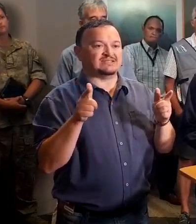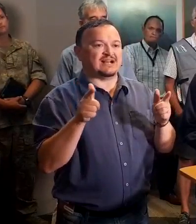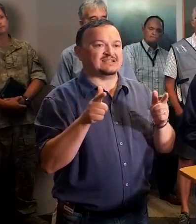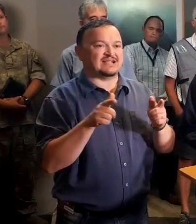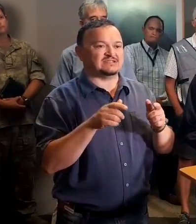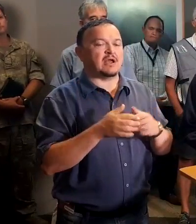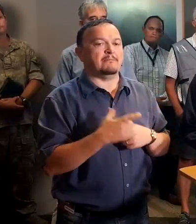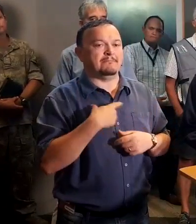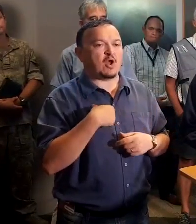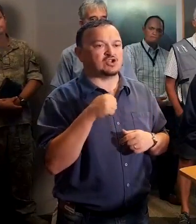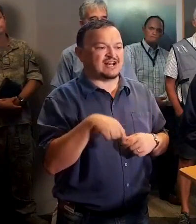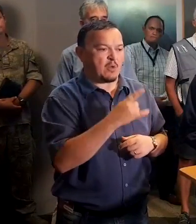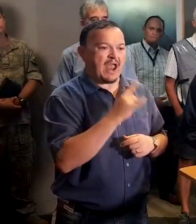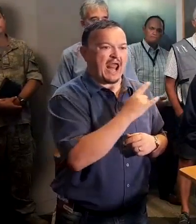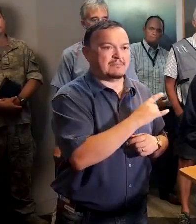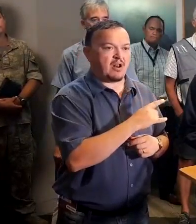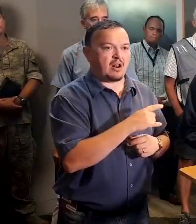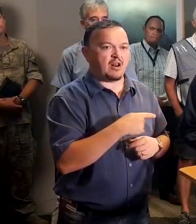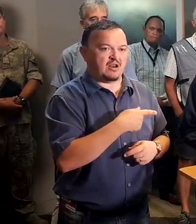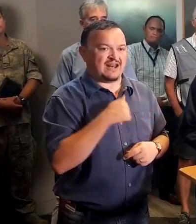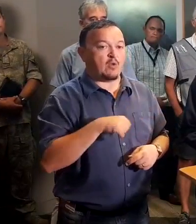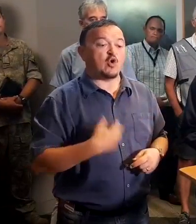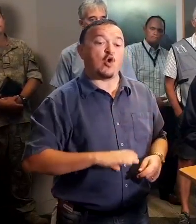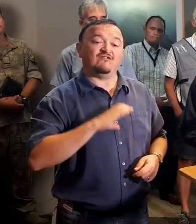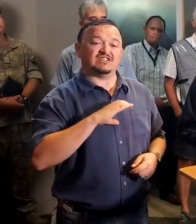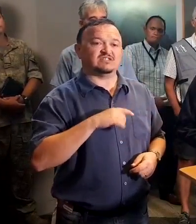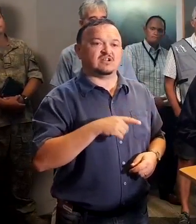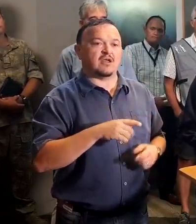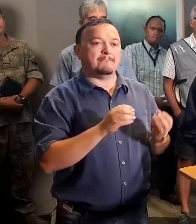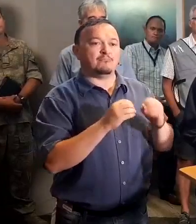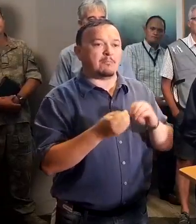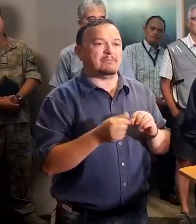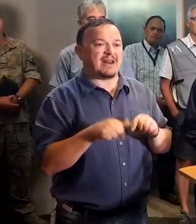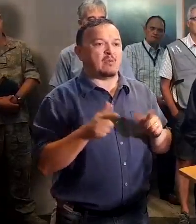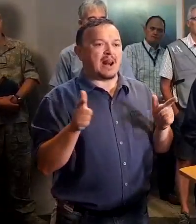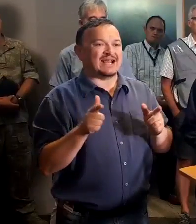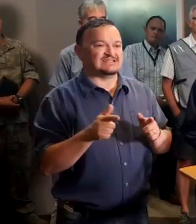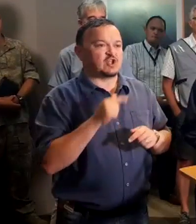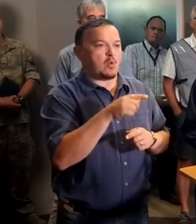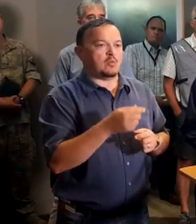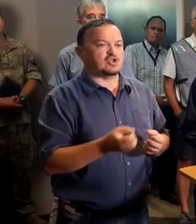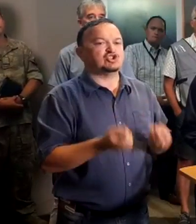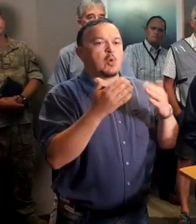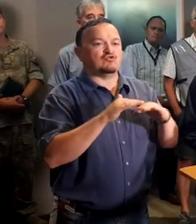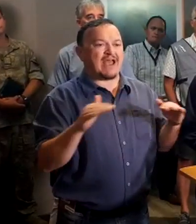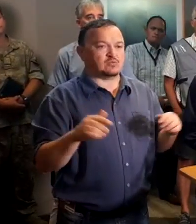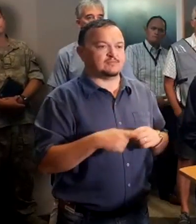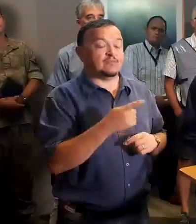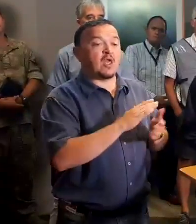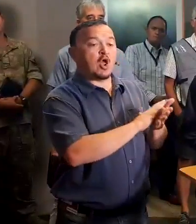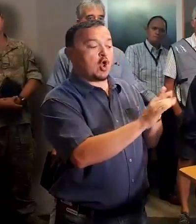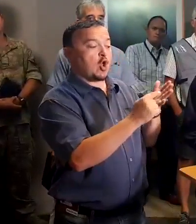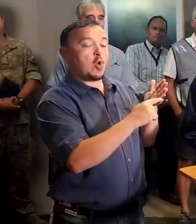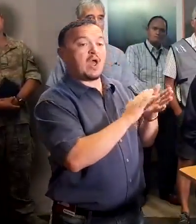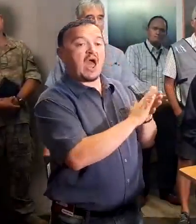too many cases of animals left that are not accounted for that need to be brought to the showgrounds. RNZ does continue to do an amazing